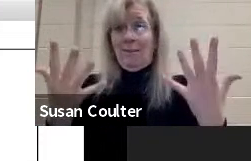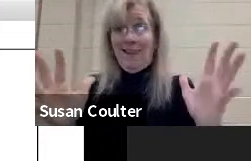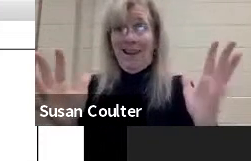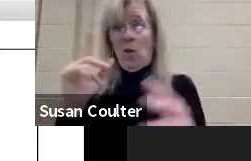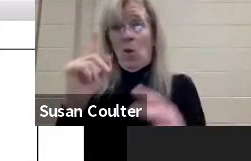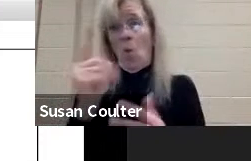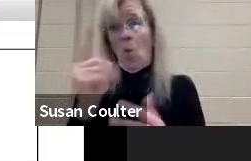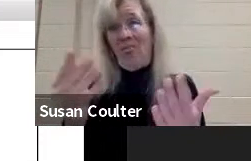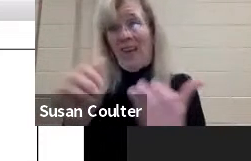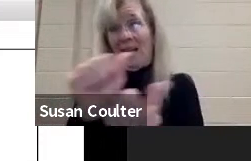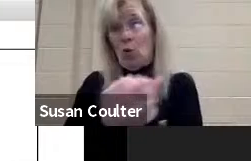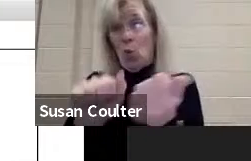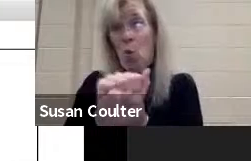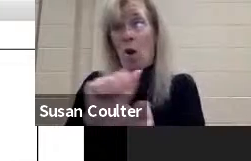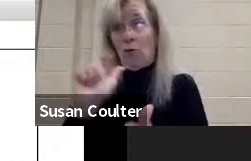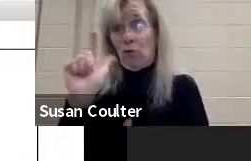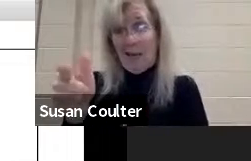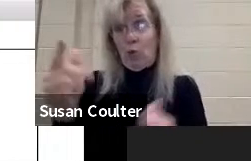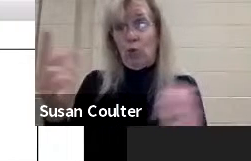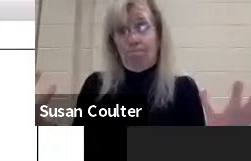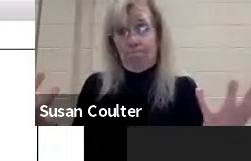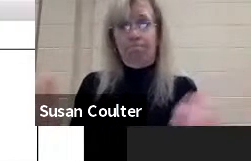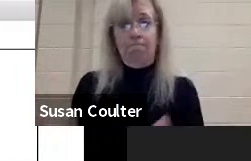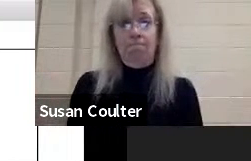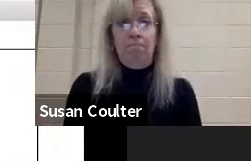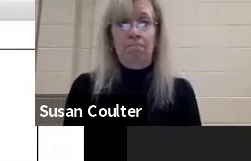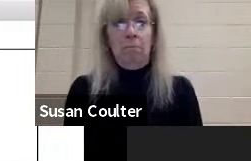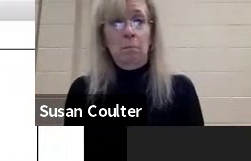pot, then one thing to wash later.